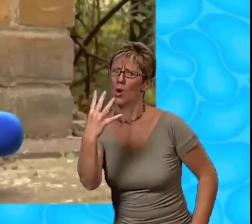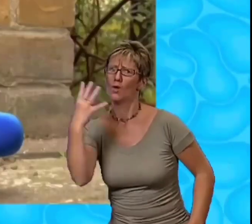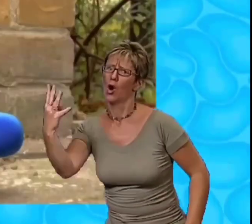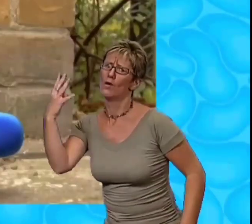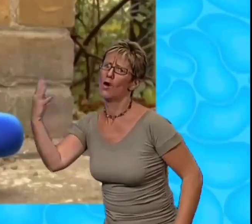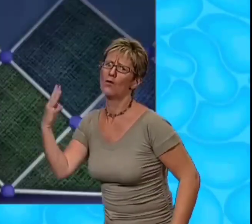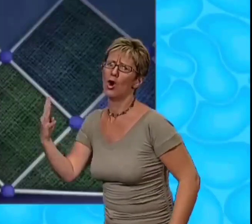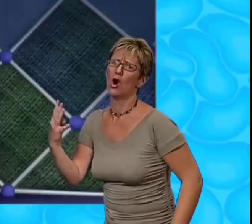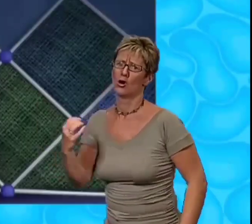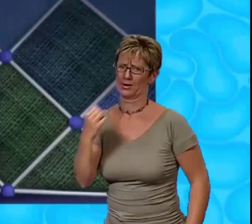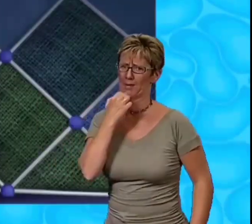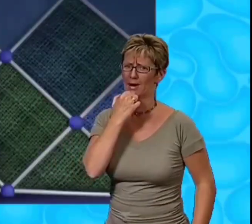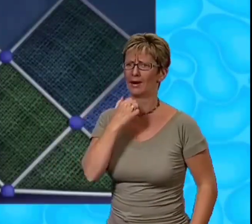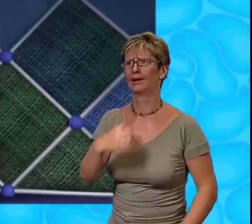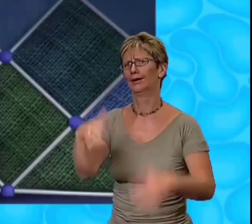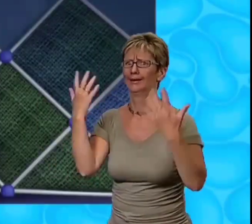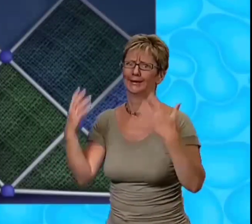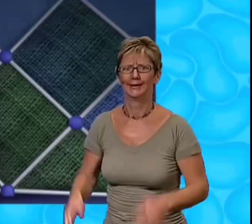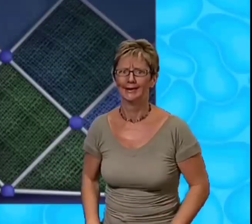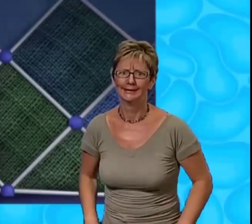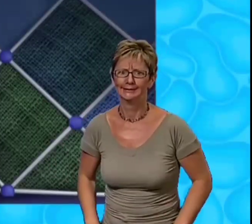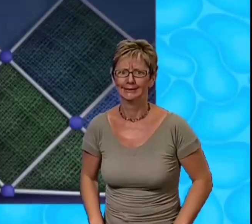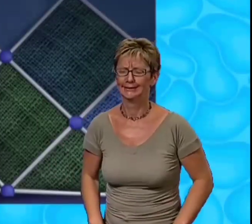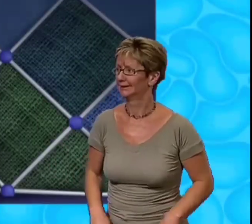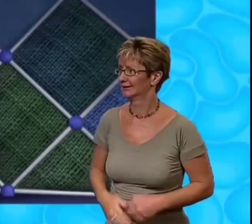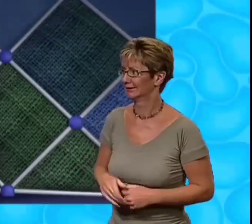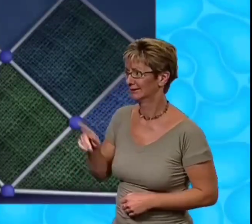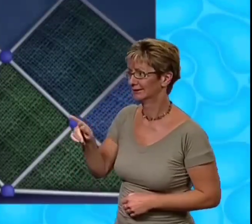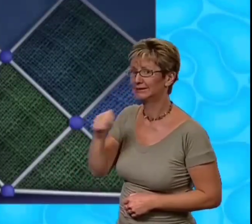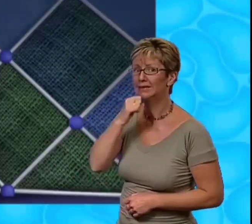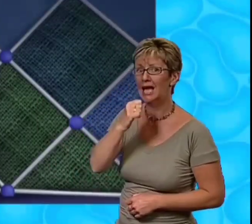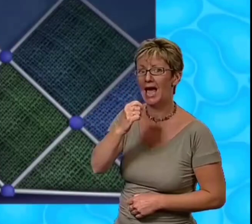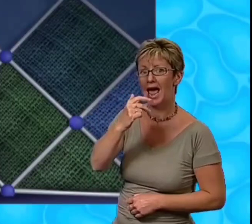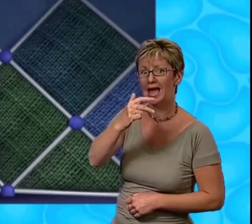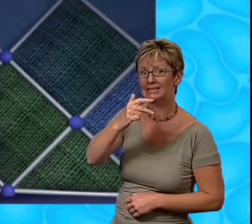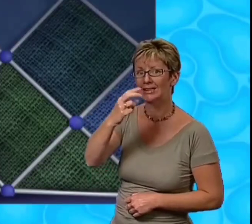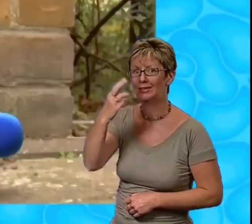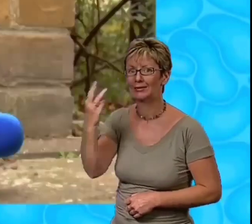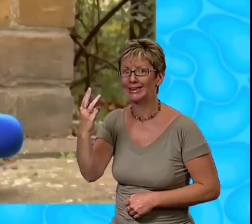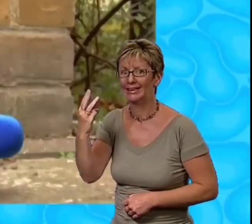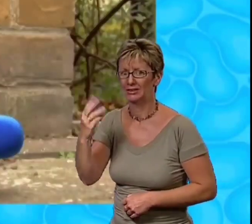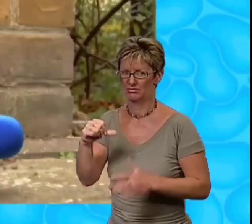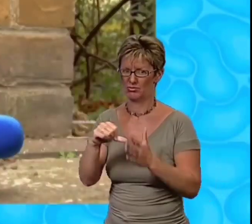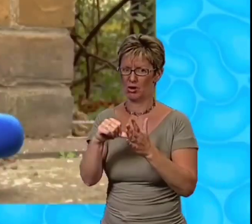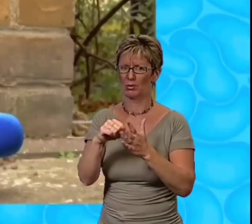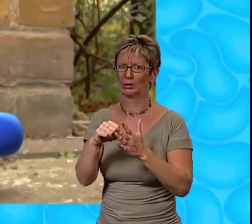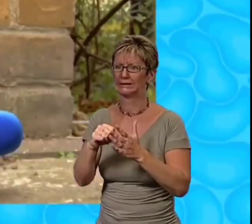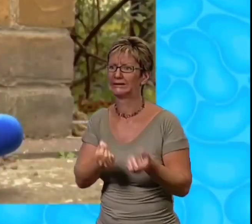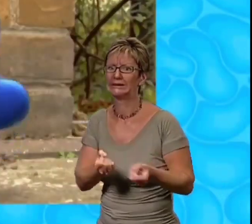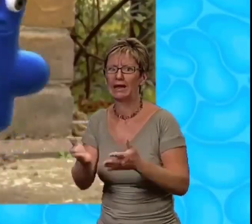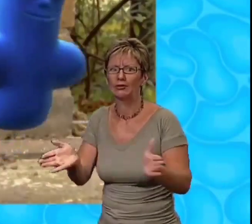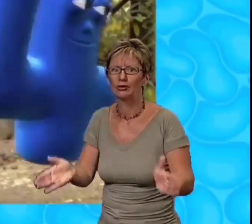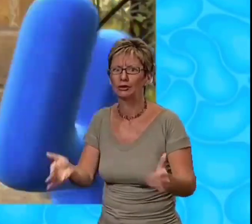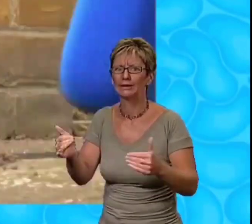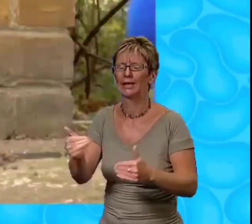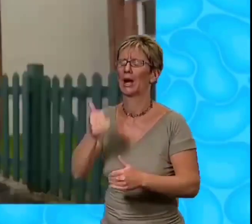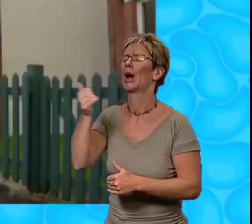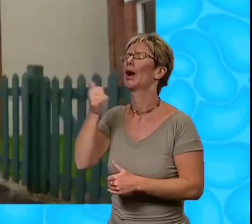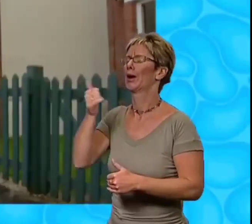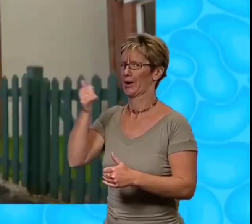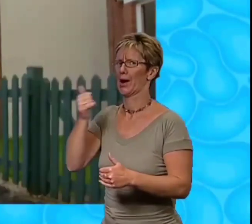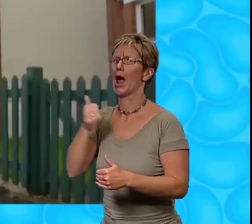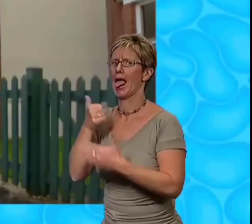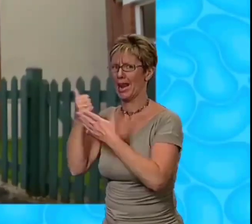Oh, great. Is Agent 83 here? There's a problem with the delivery. Okay, I'm onto it.